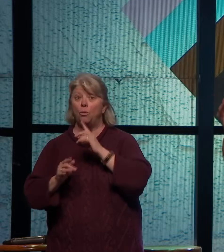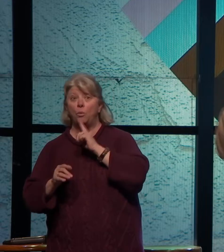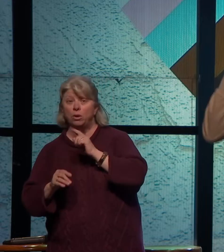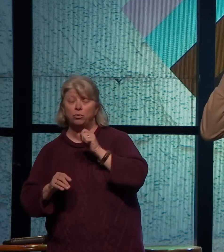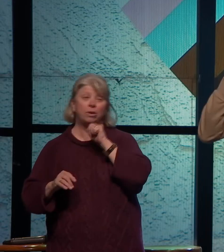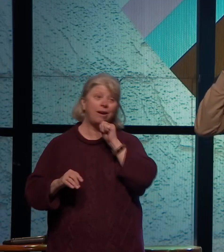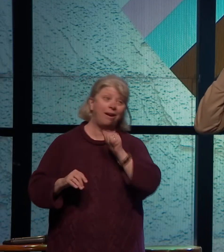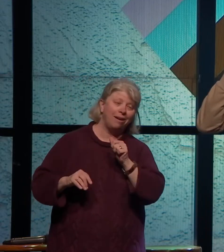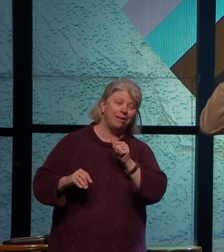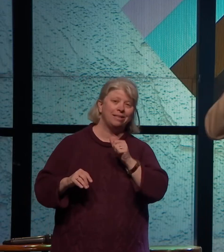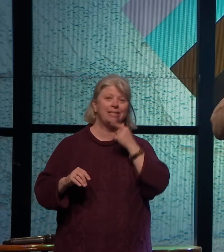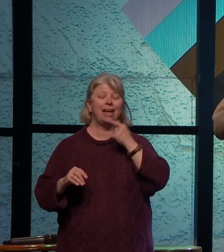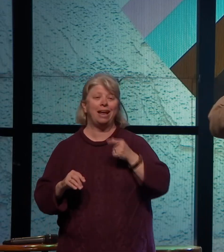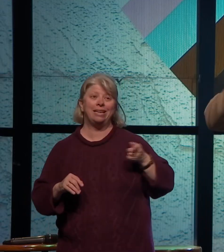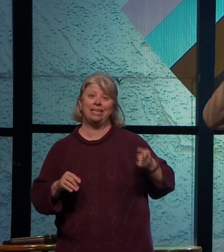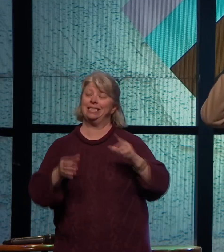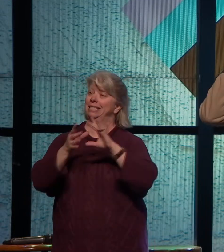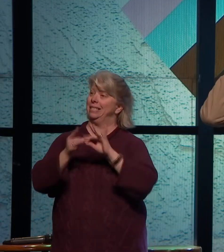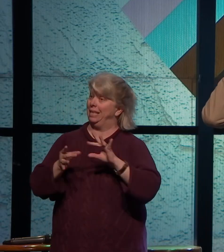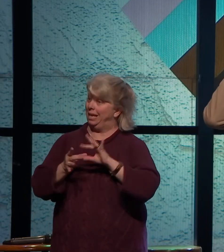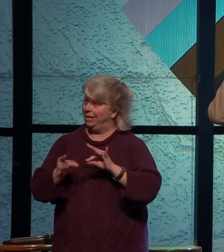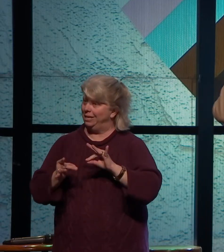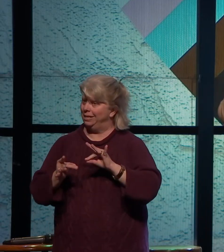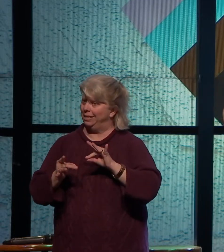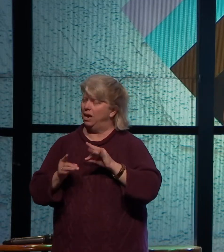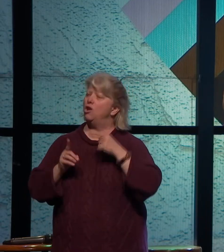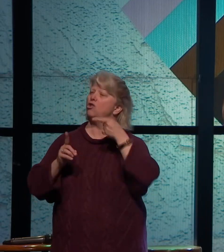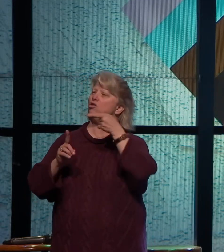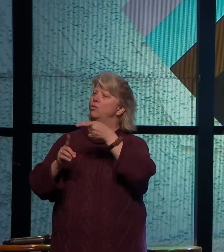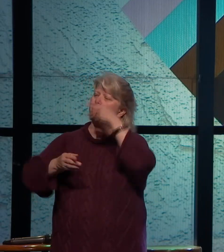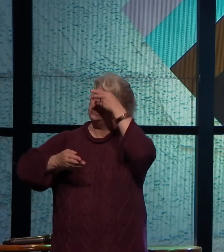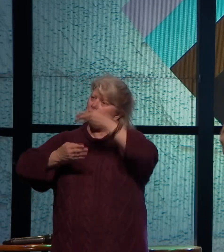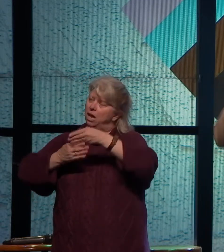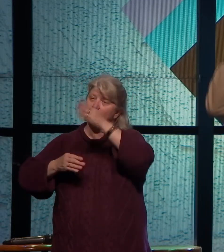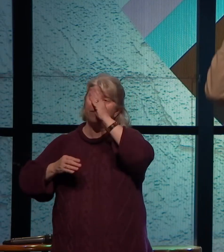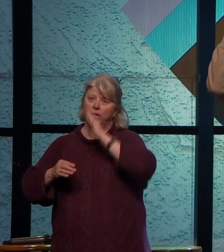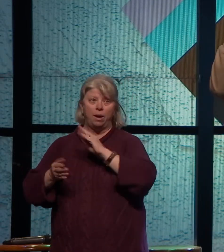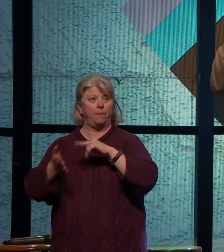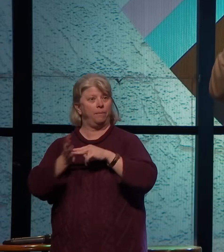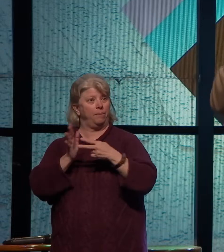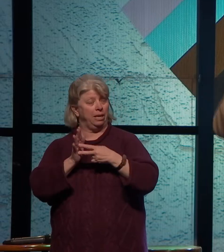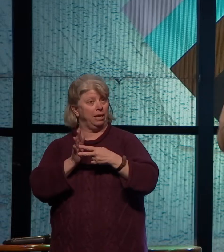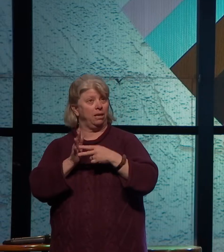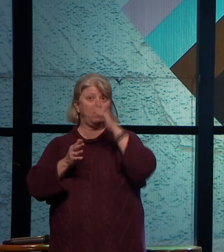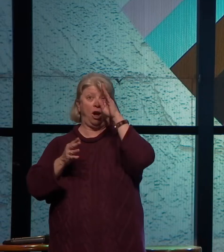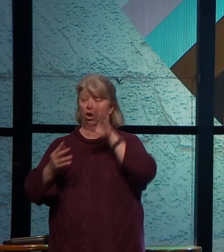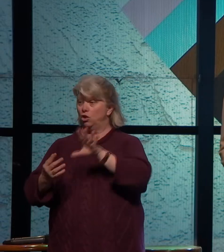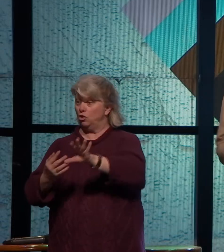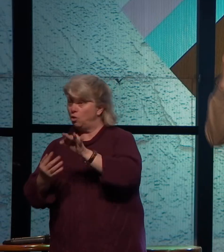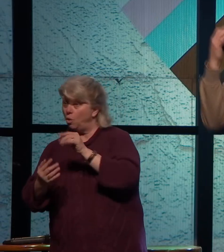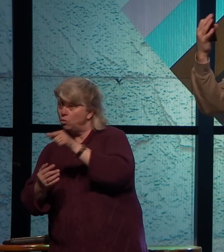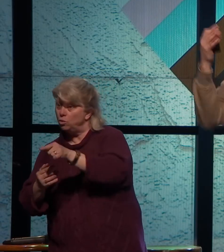I'm just saying what he's saying here is you are the Son of God, meaning you are chosen by